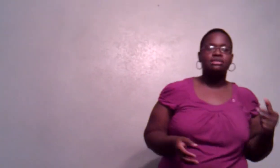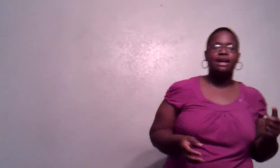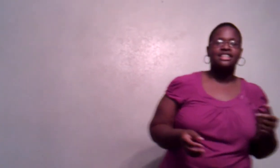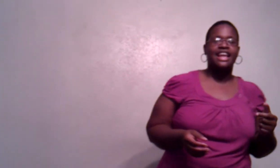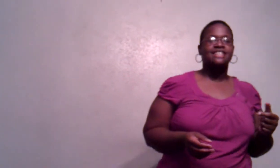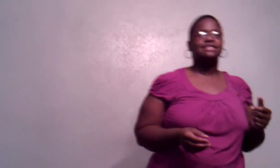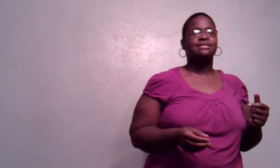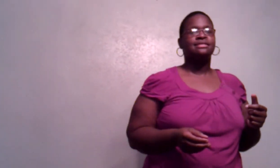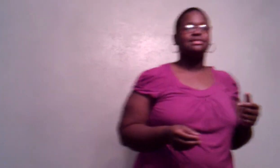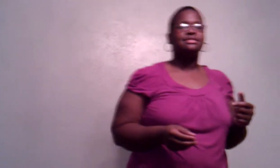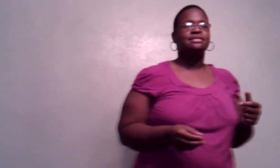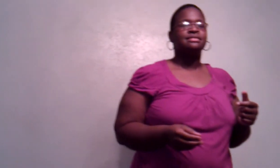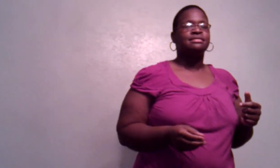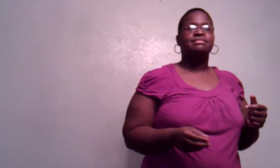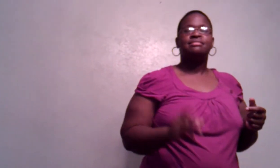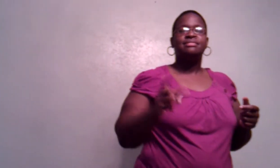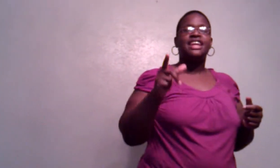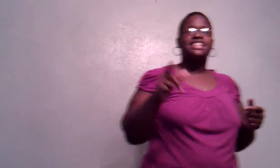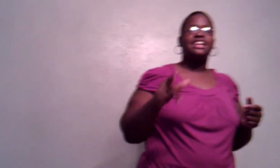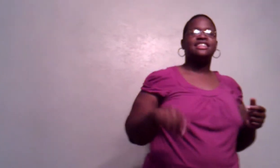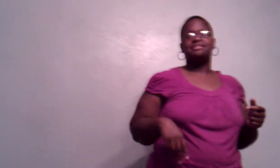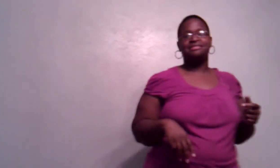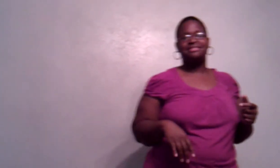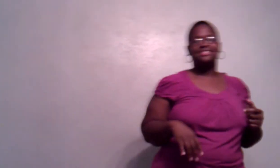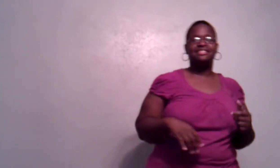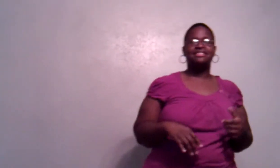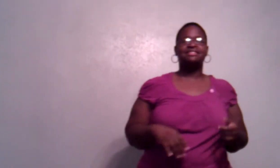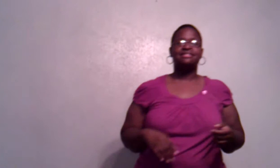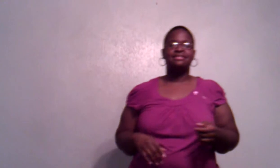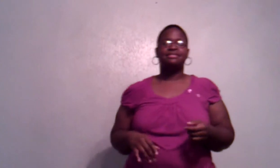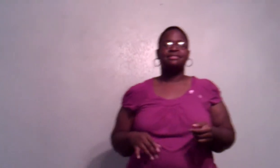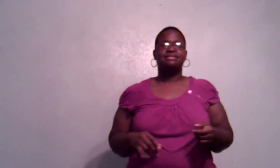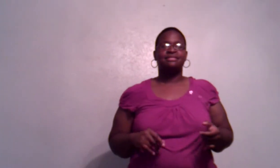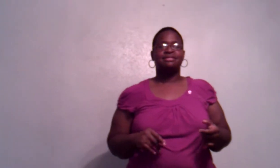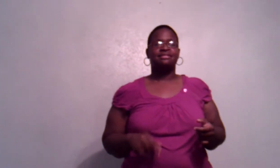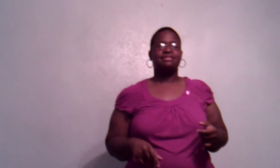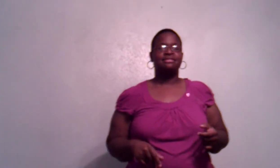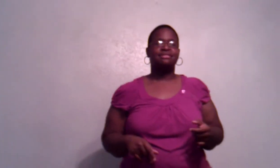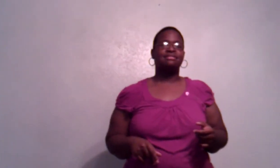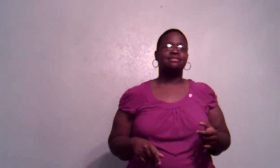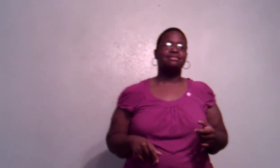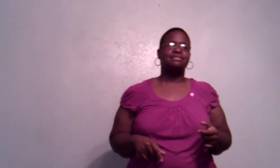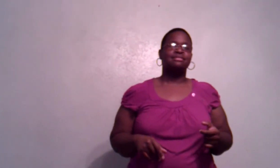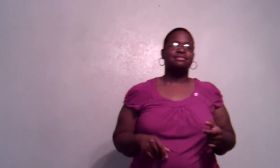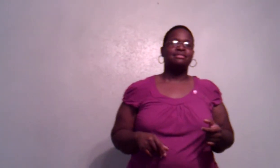in class? Yes, Anthony. Kinetic energy, thermal energy,